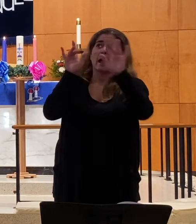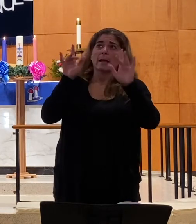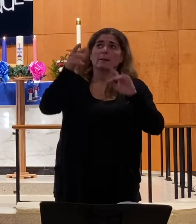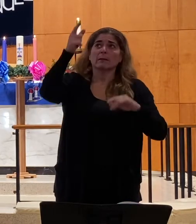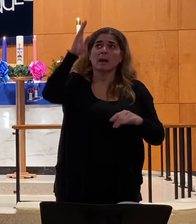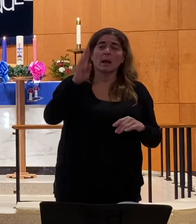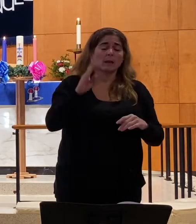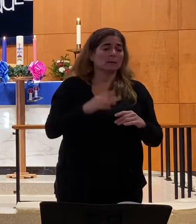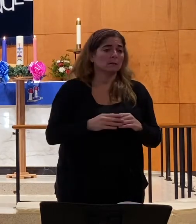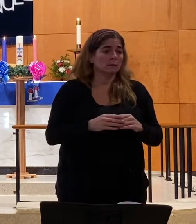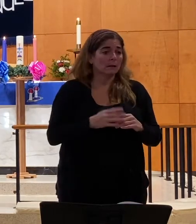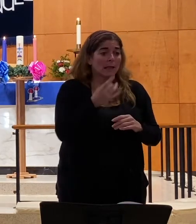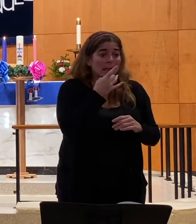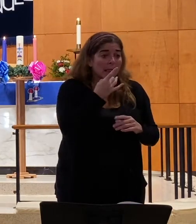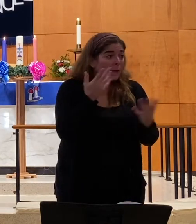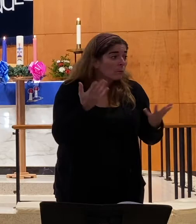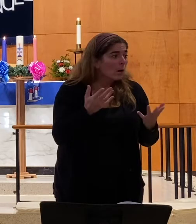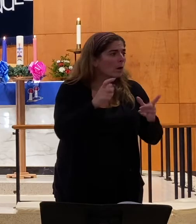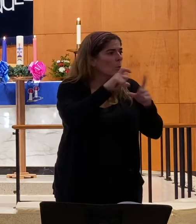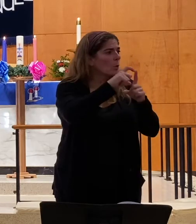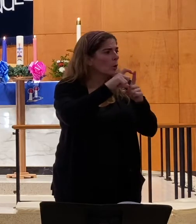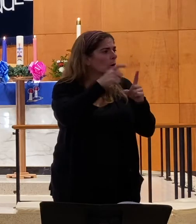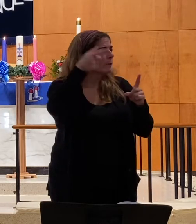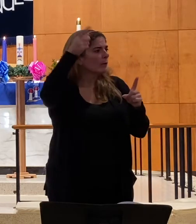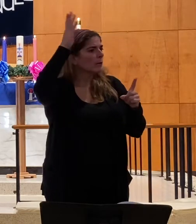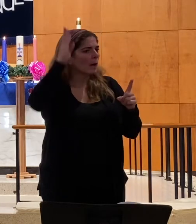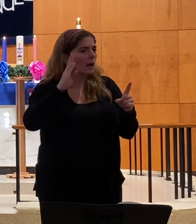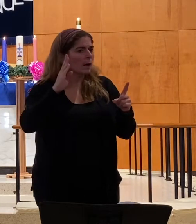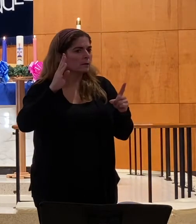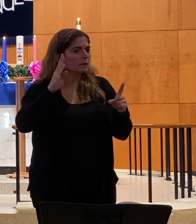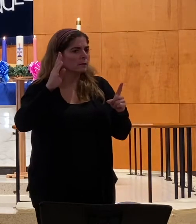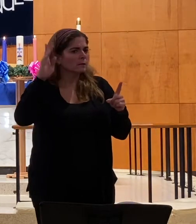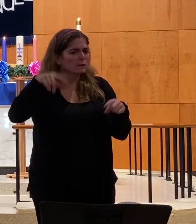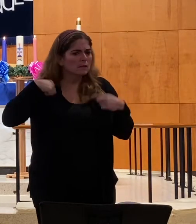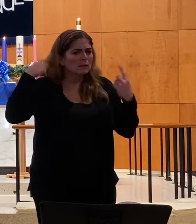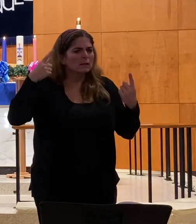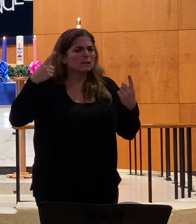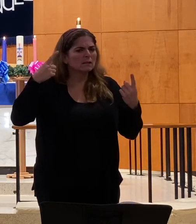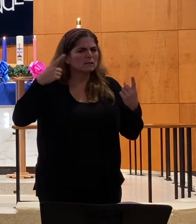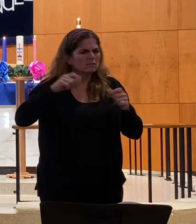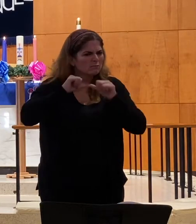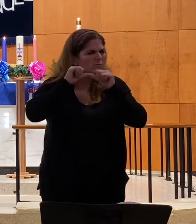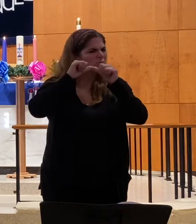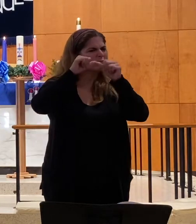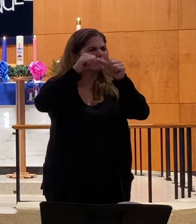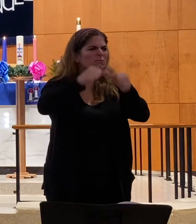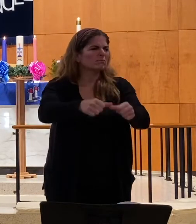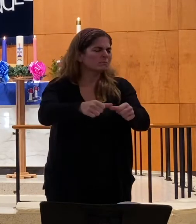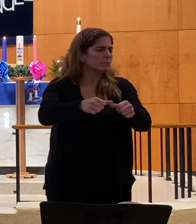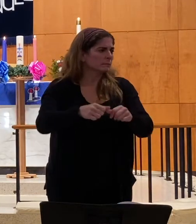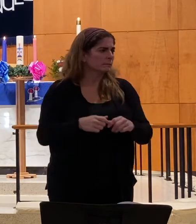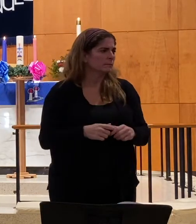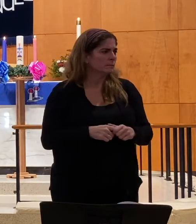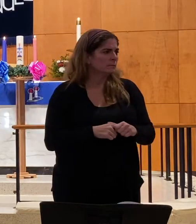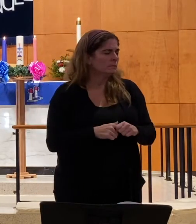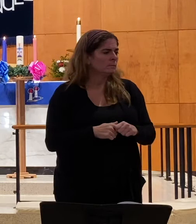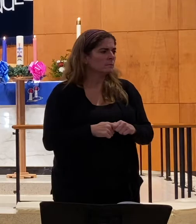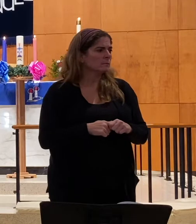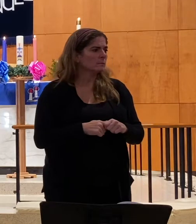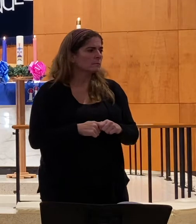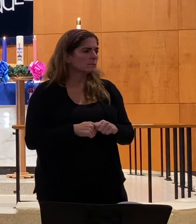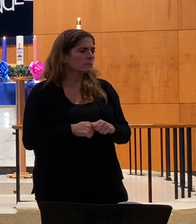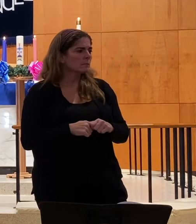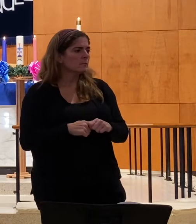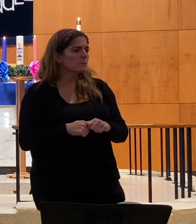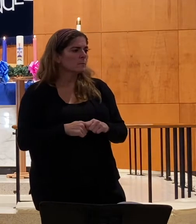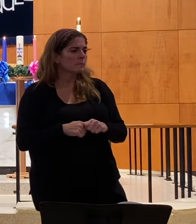The light, of course, is the Word, which has been with God, is God, since before creation. And